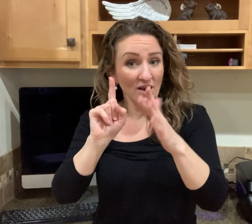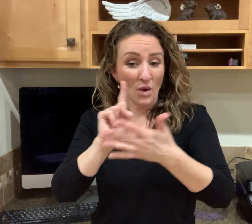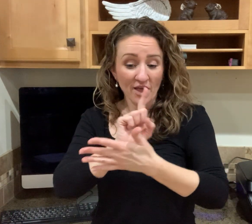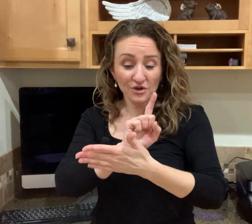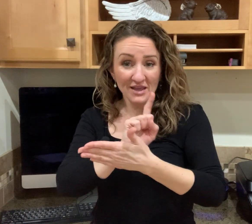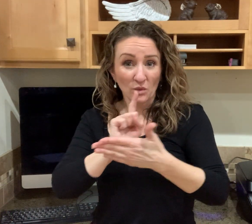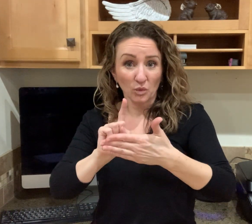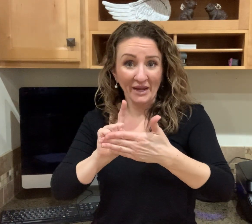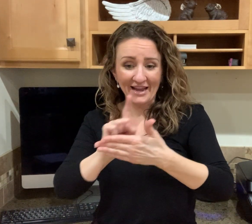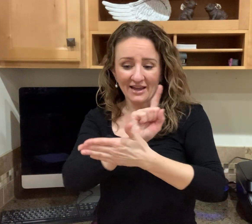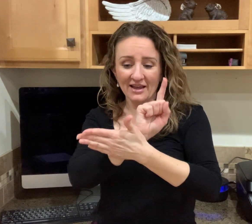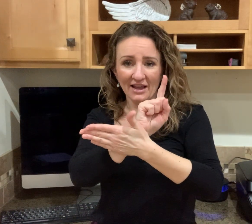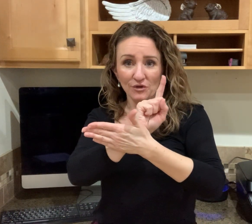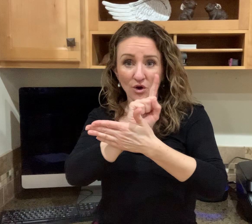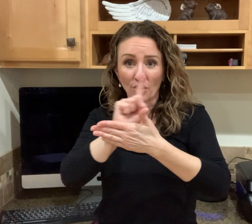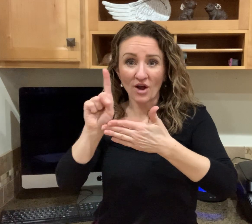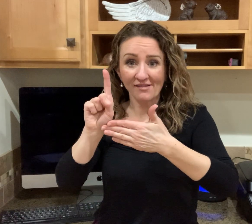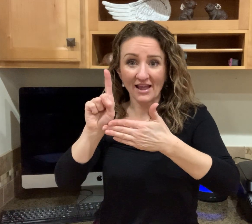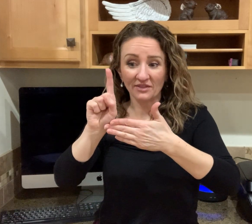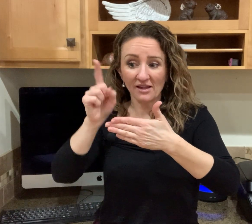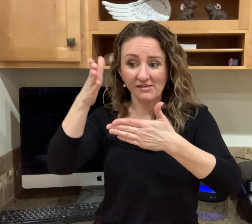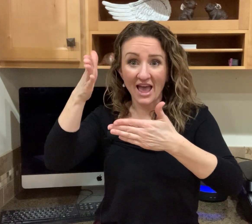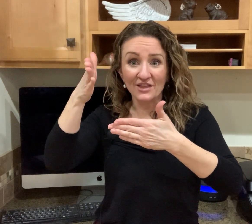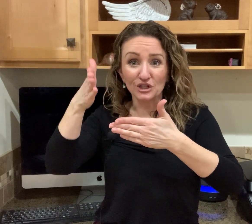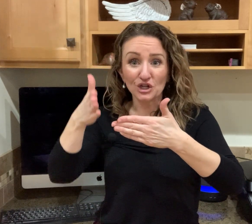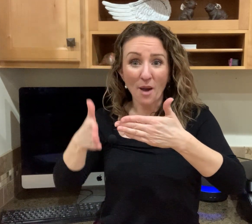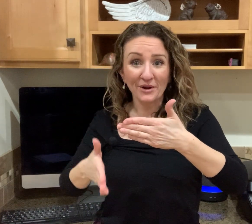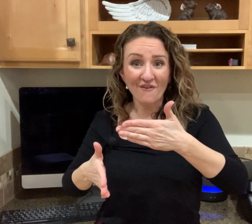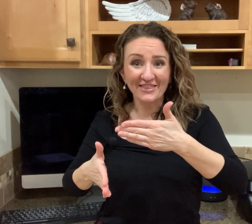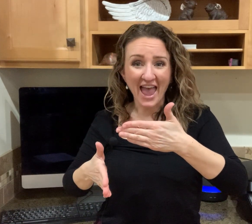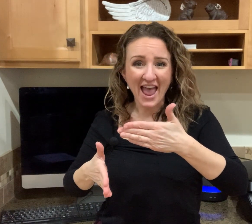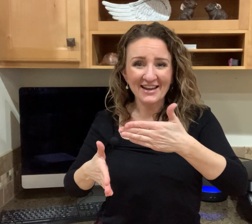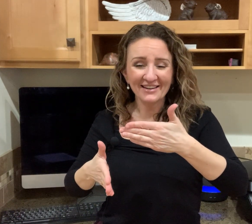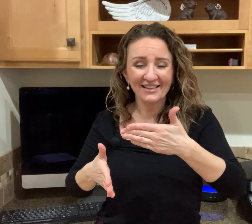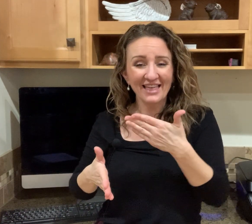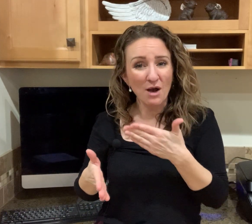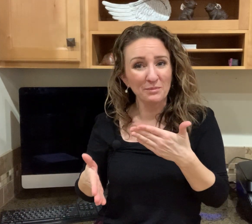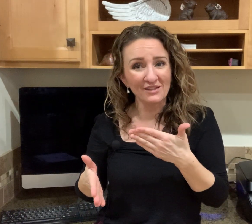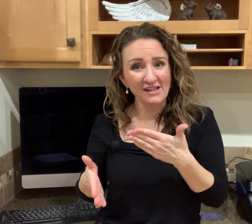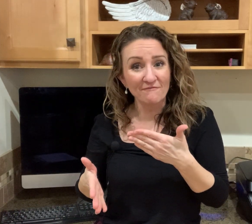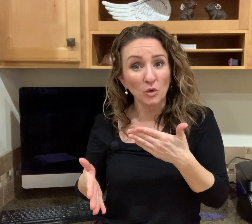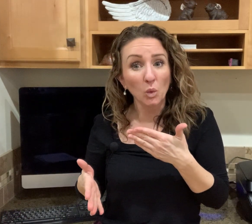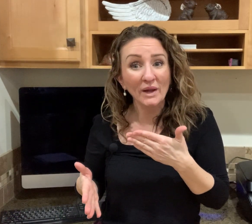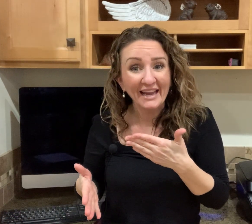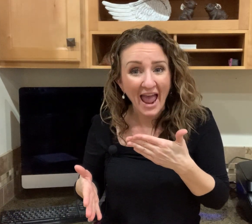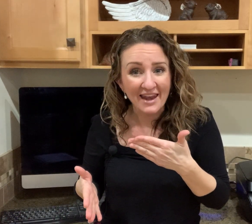one other thing with week, if you go across like this and then chop it off at the end, that will be the sign for weekend.